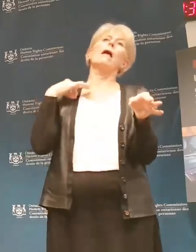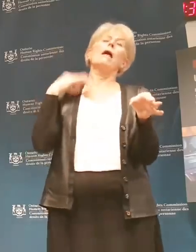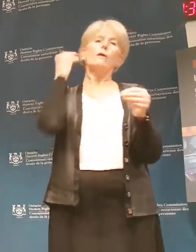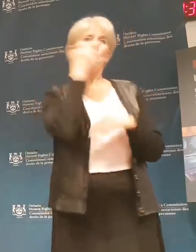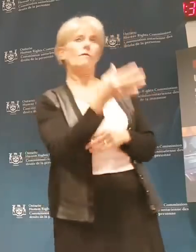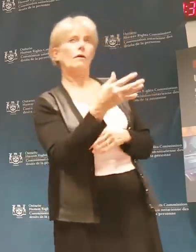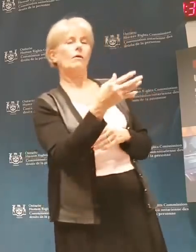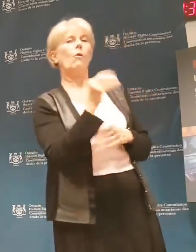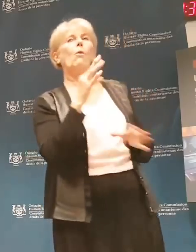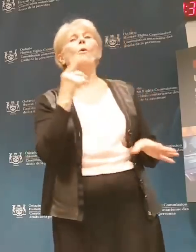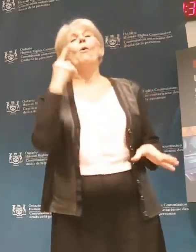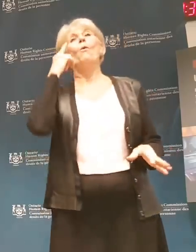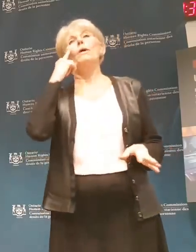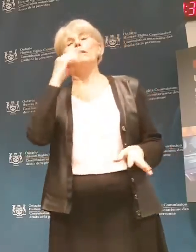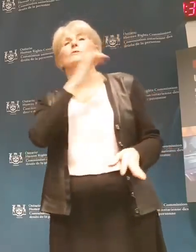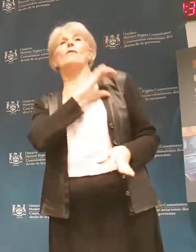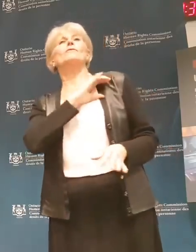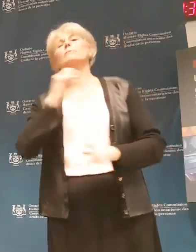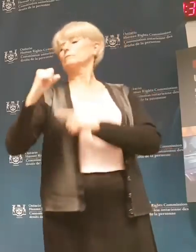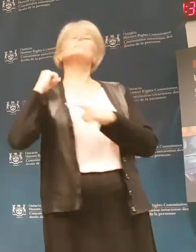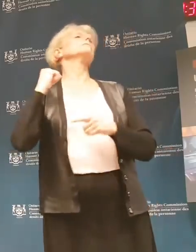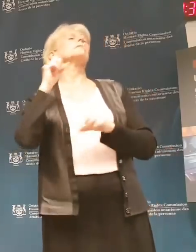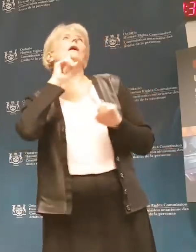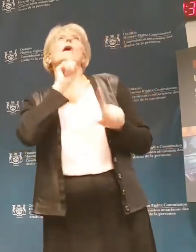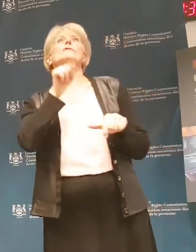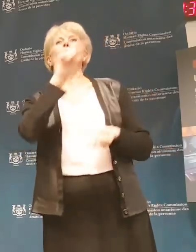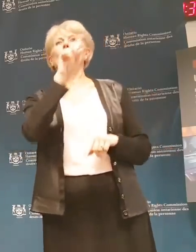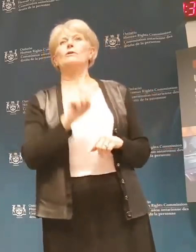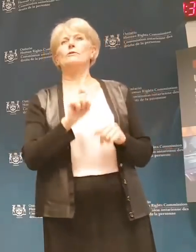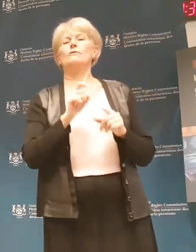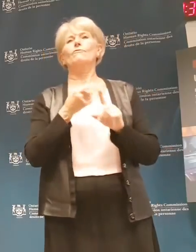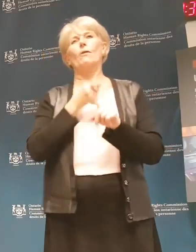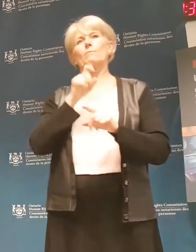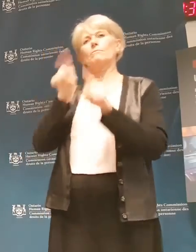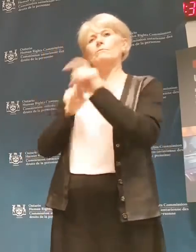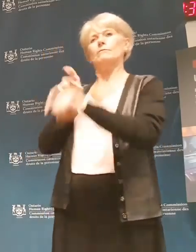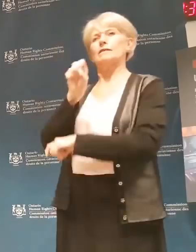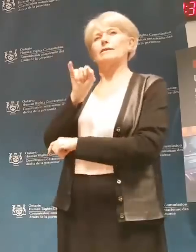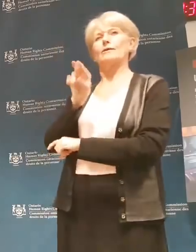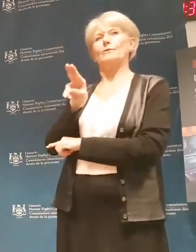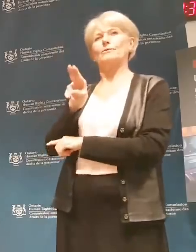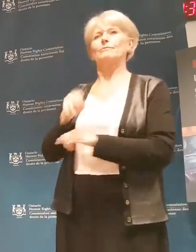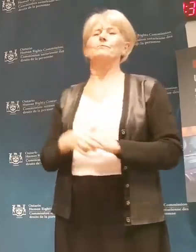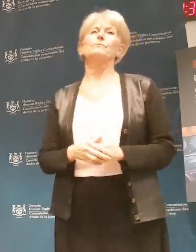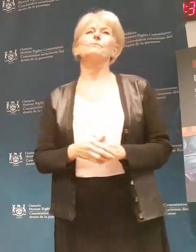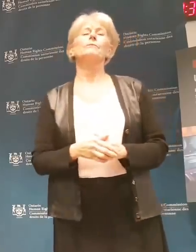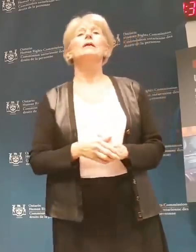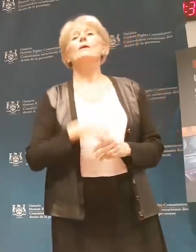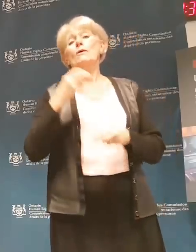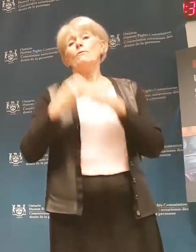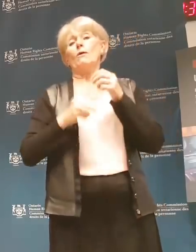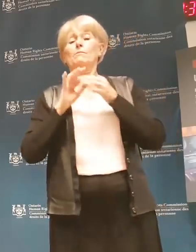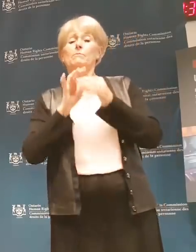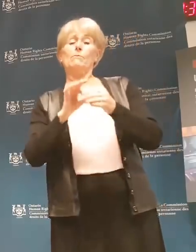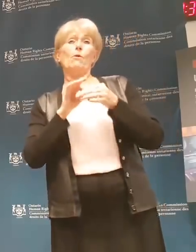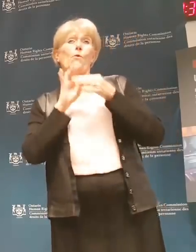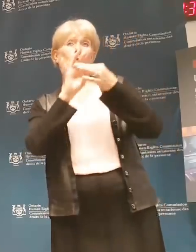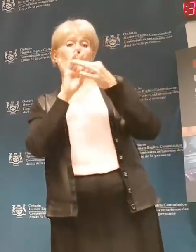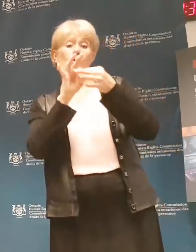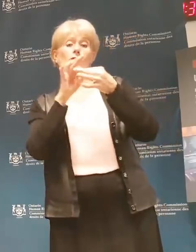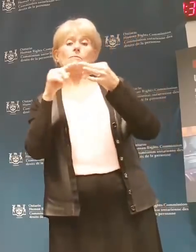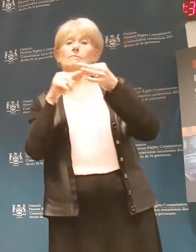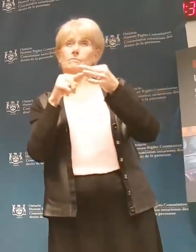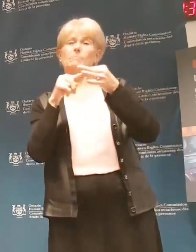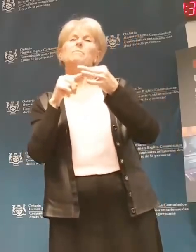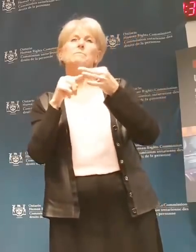notification, or witness officers refusing to answer questions from SIU investigators. Problems with cooperation, once